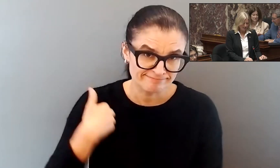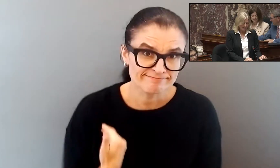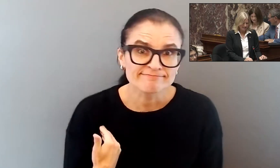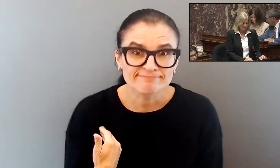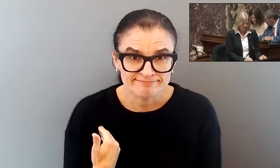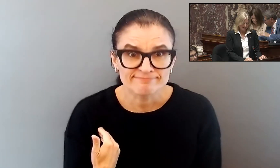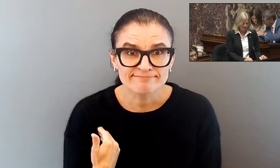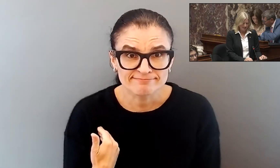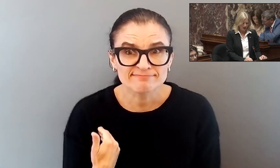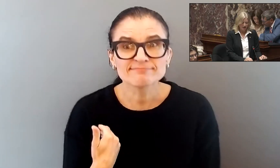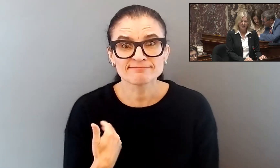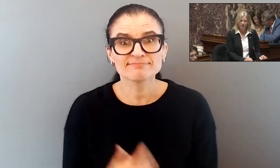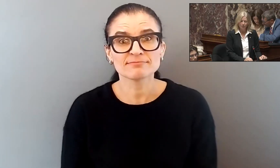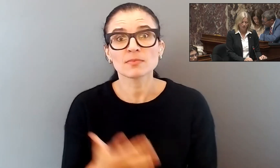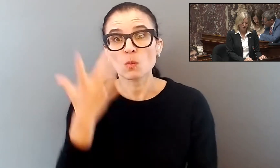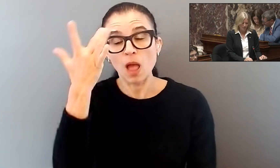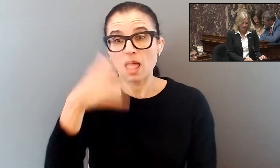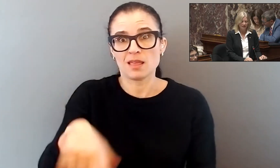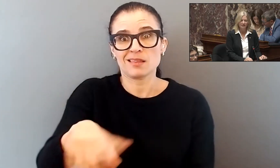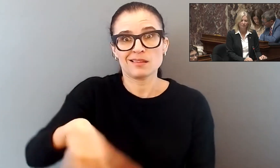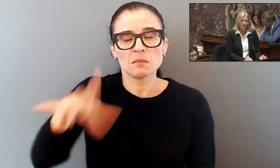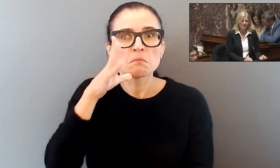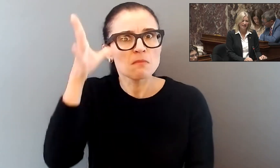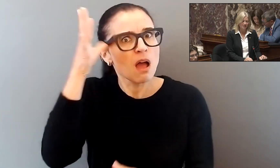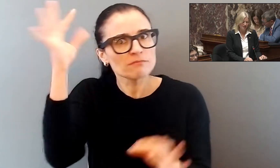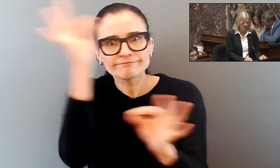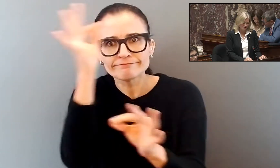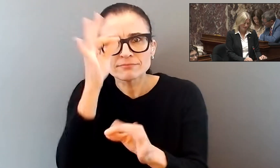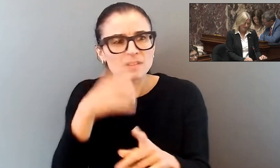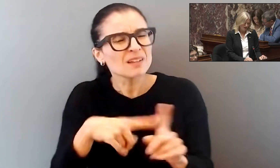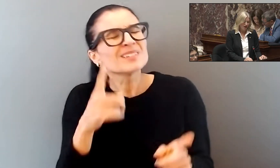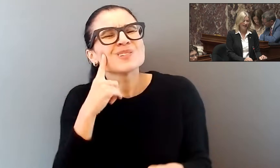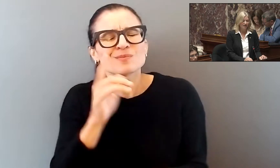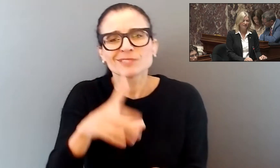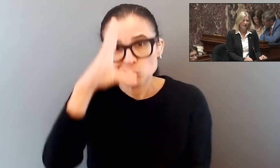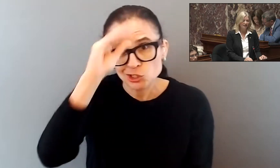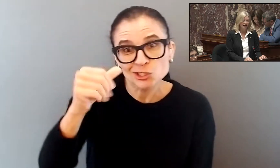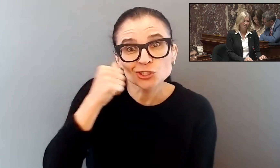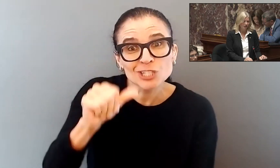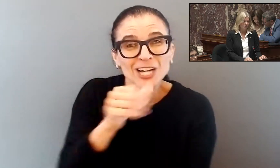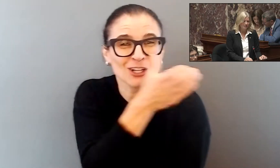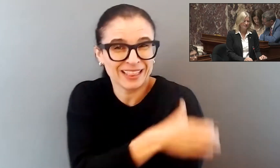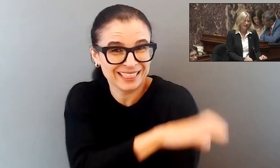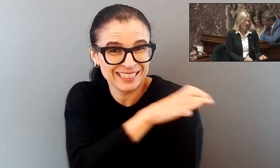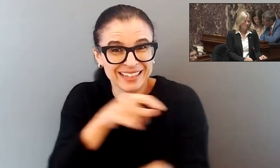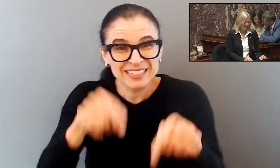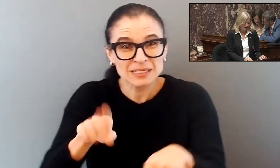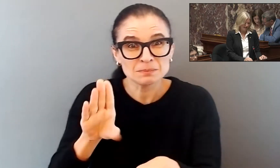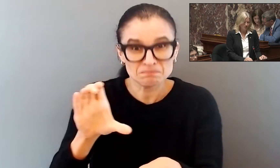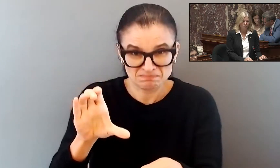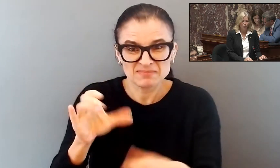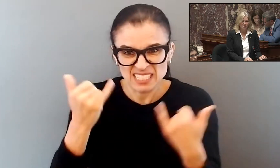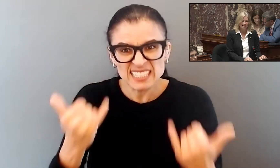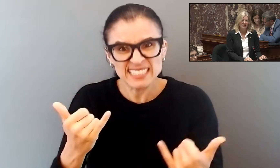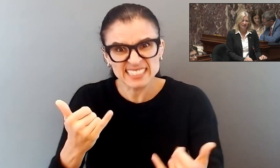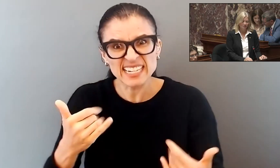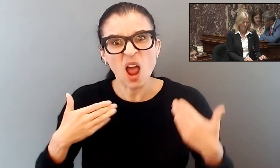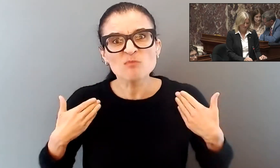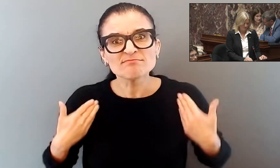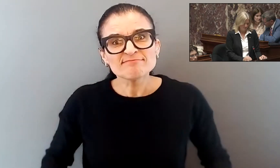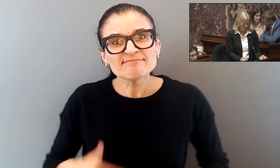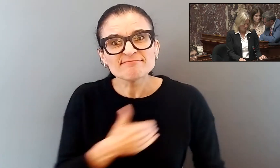Gender clinics in BC are even performing double mastectomies on healthy young girls by the age of